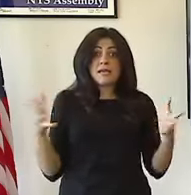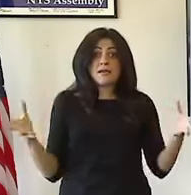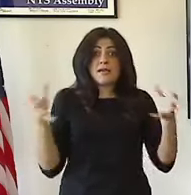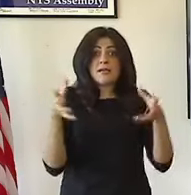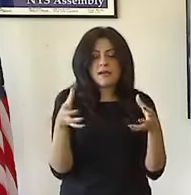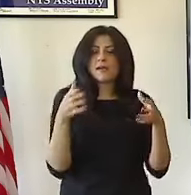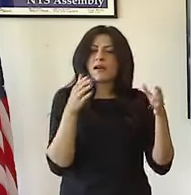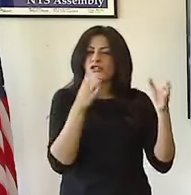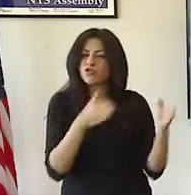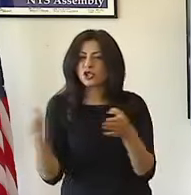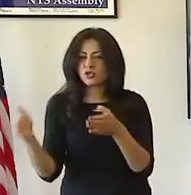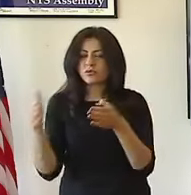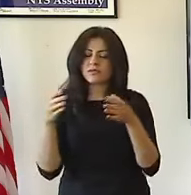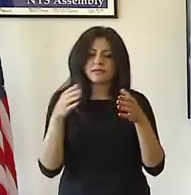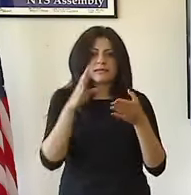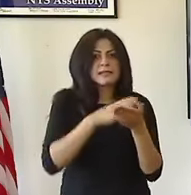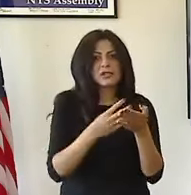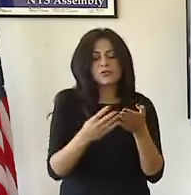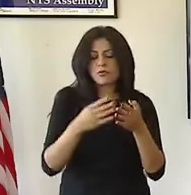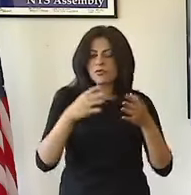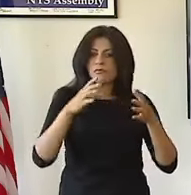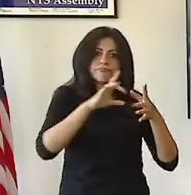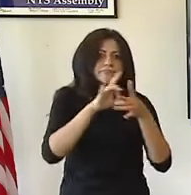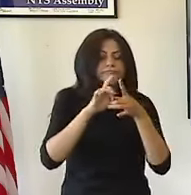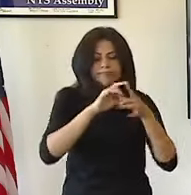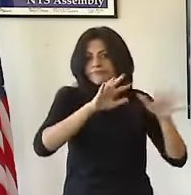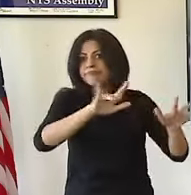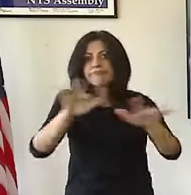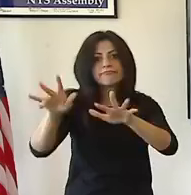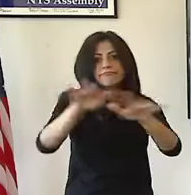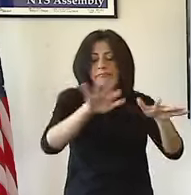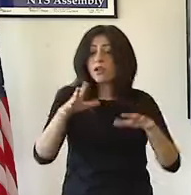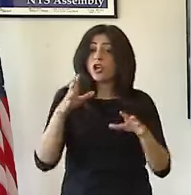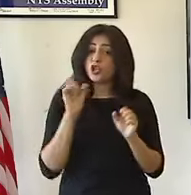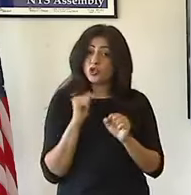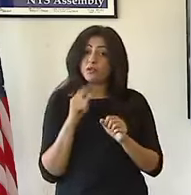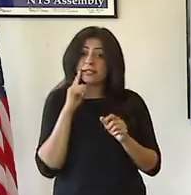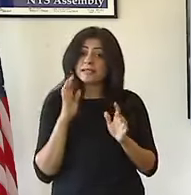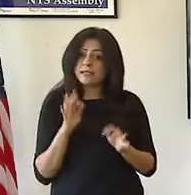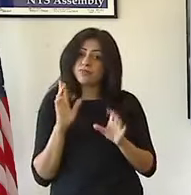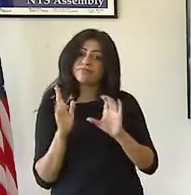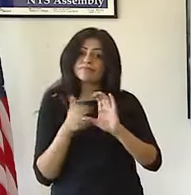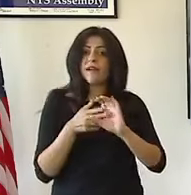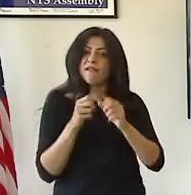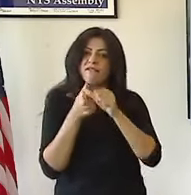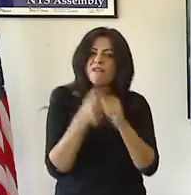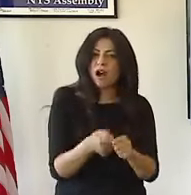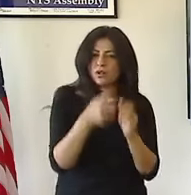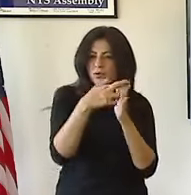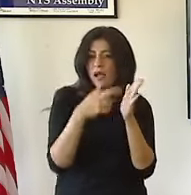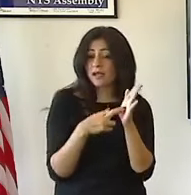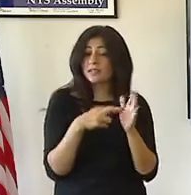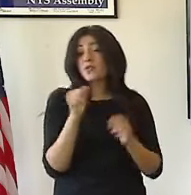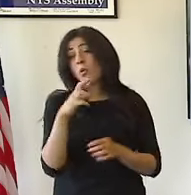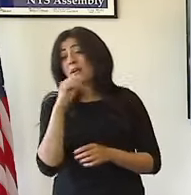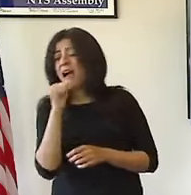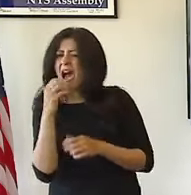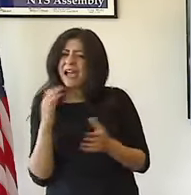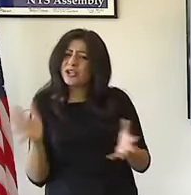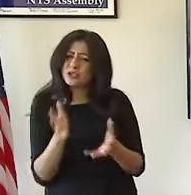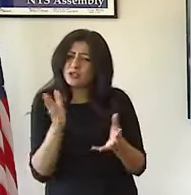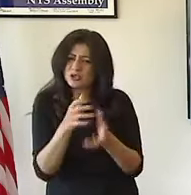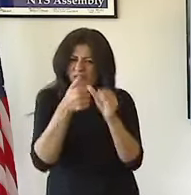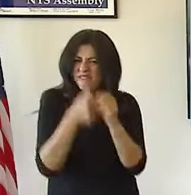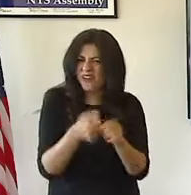structured and scheduled and coordinated, and you can choose to follow those guidances or not. I'm going to encourage you to choose to follow those